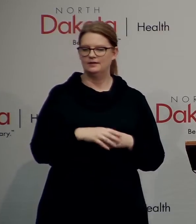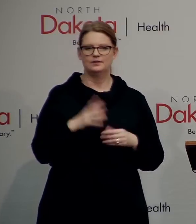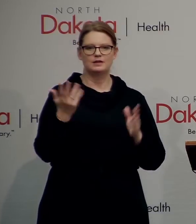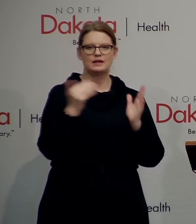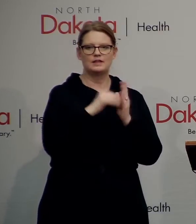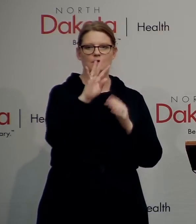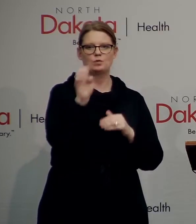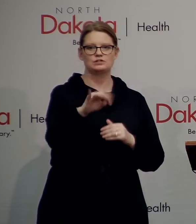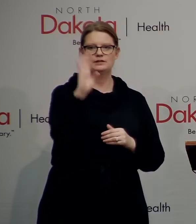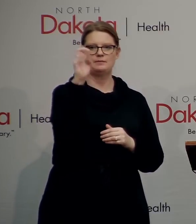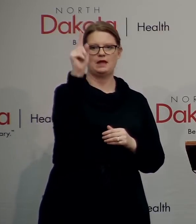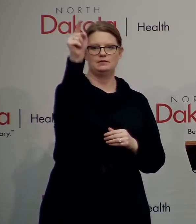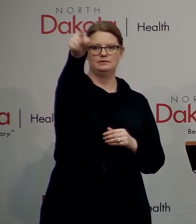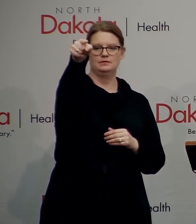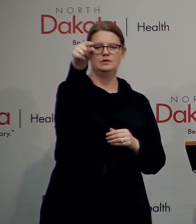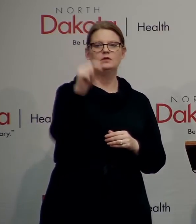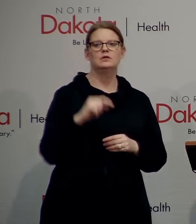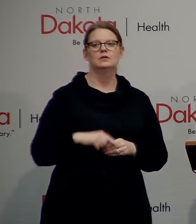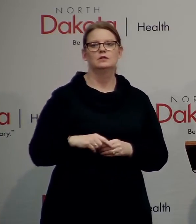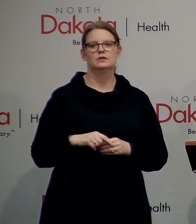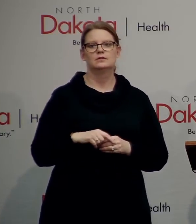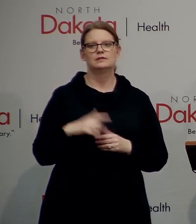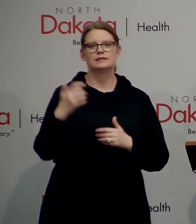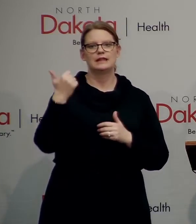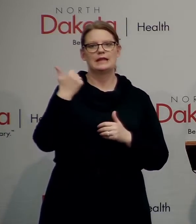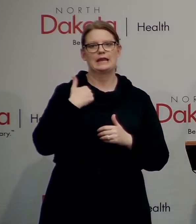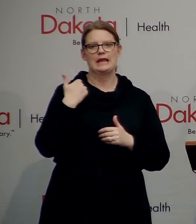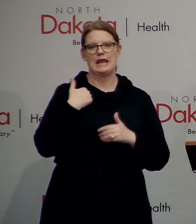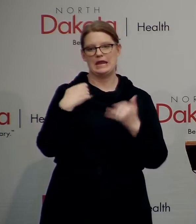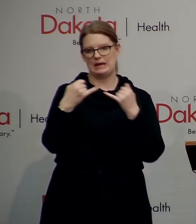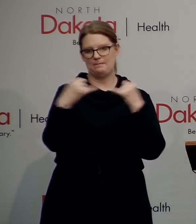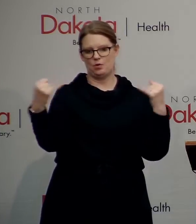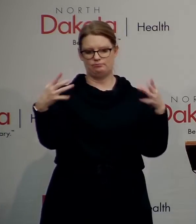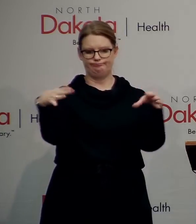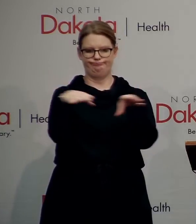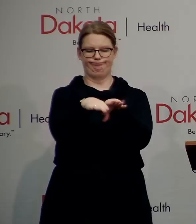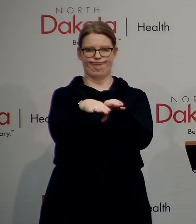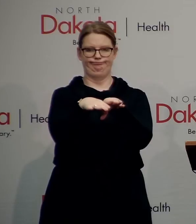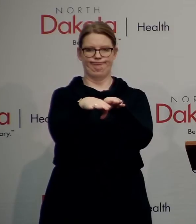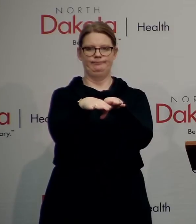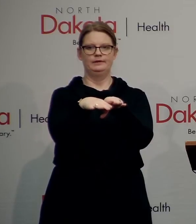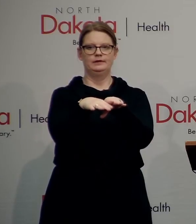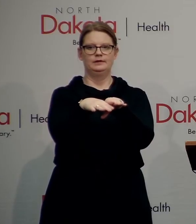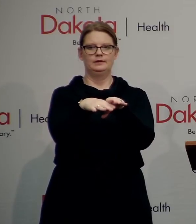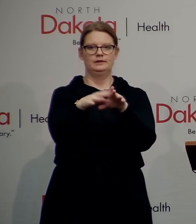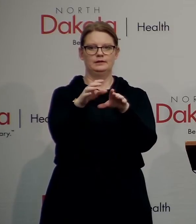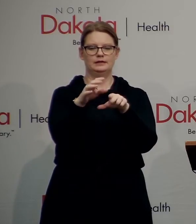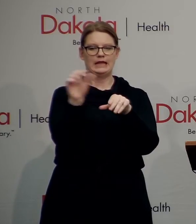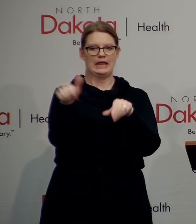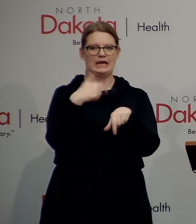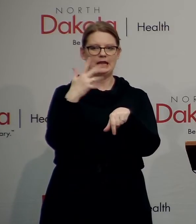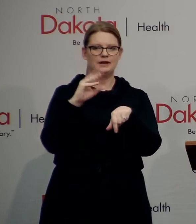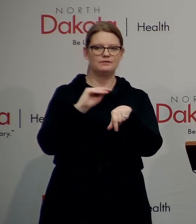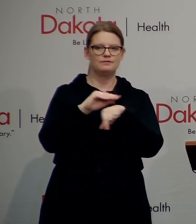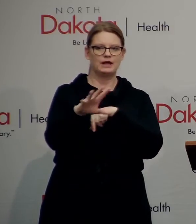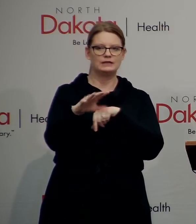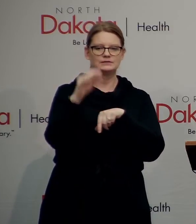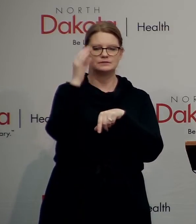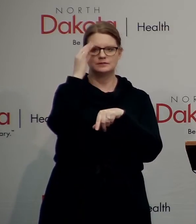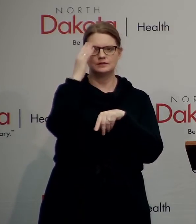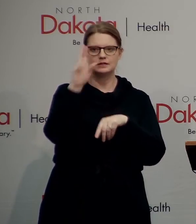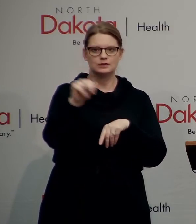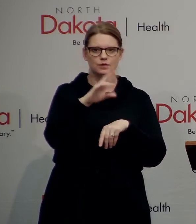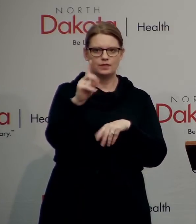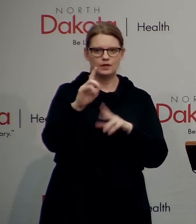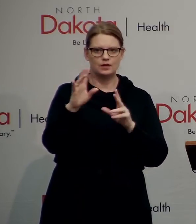We had another question in the back. With the Canadian border being shut down for essential travel, have you guys gotten any advice about